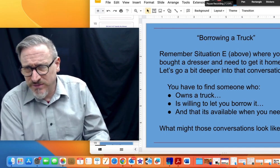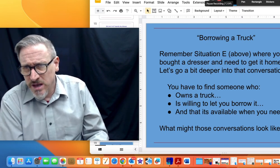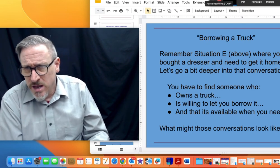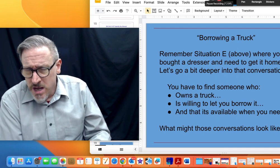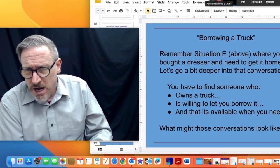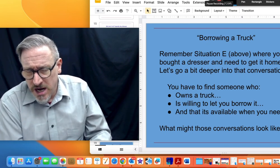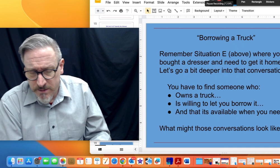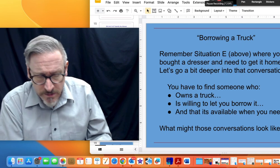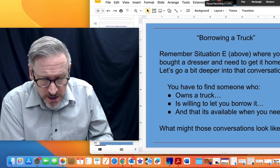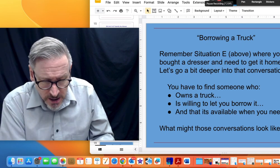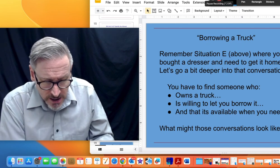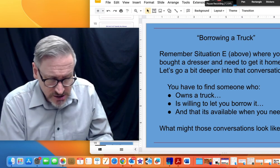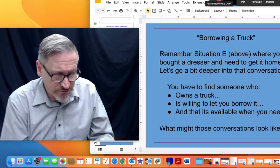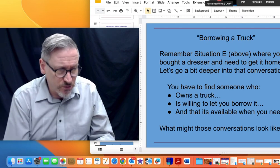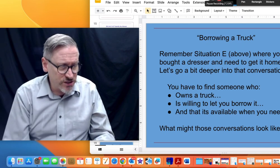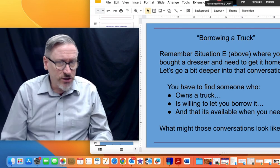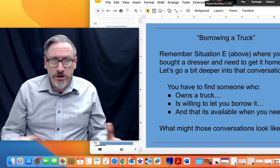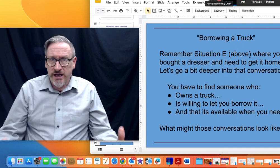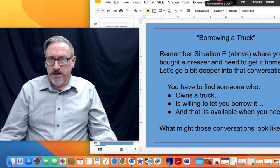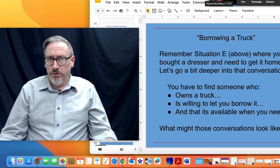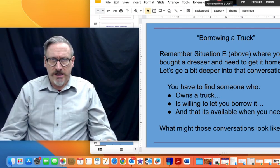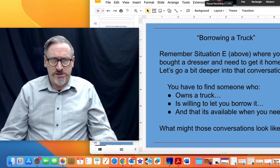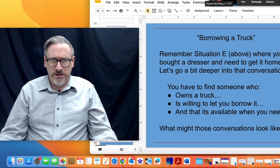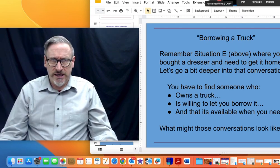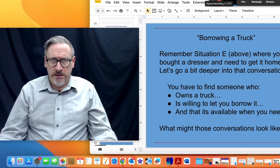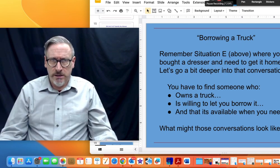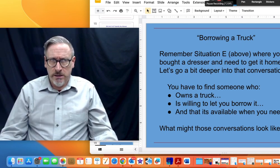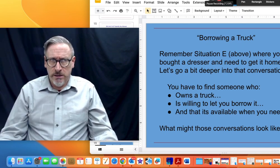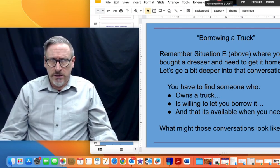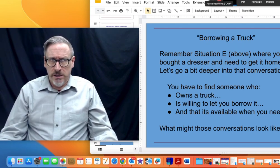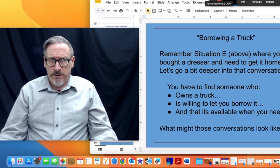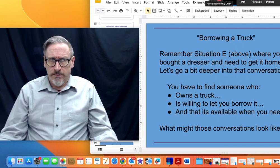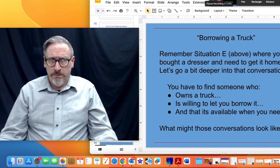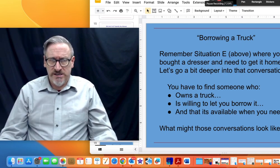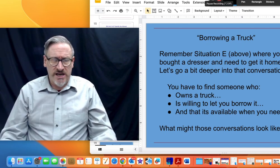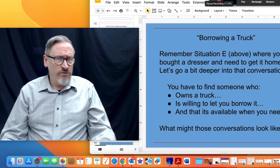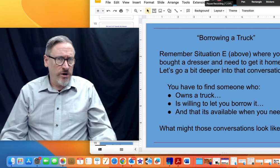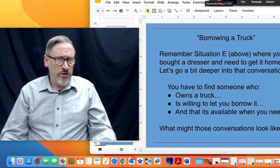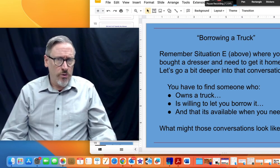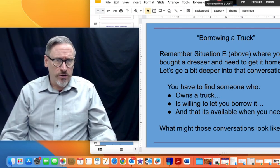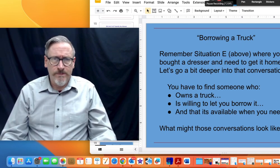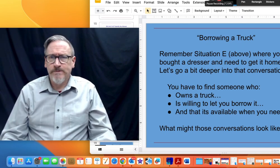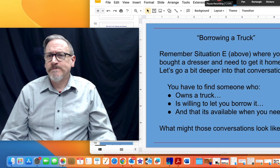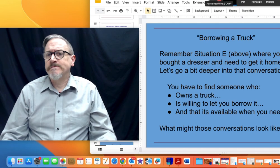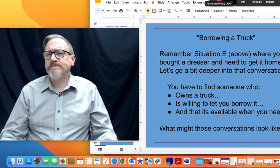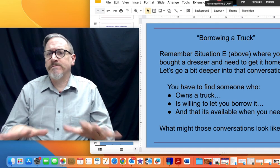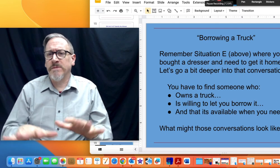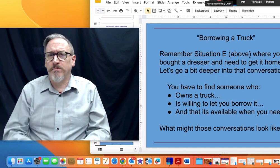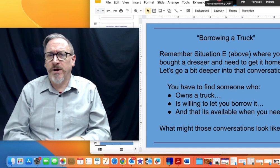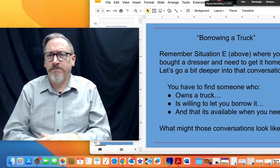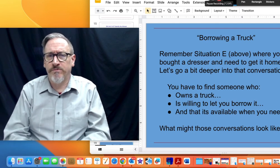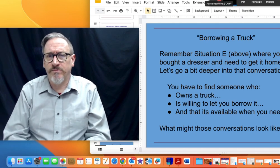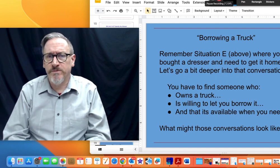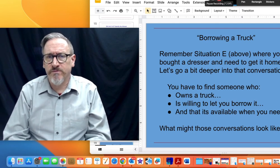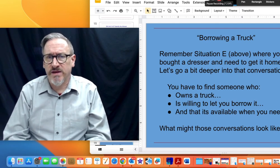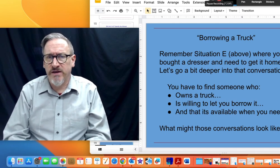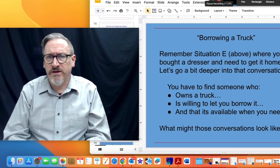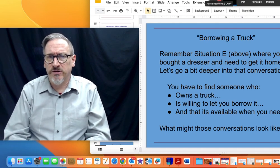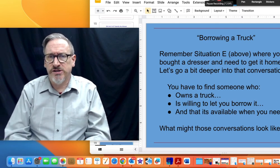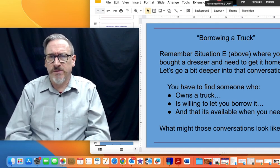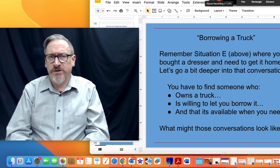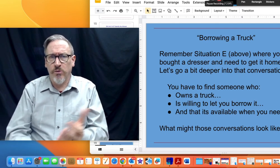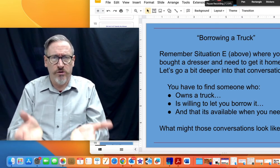chapter. So if you're just looking at the book, it's really it's kind of a weird order, but